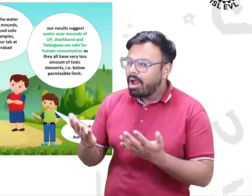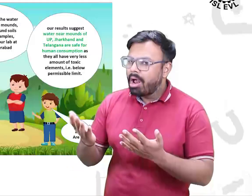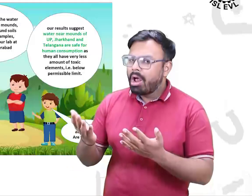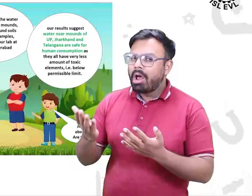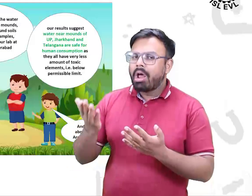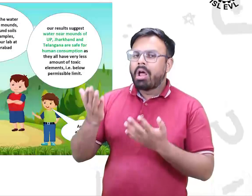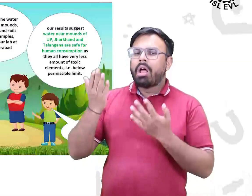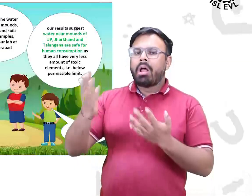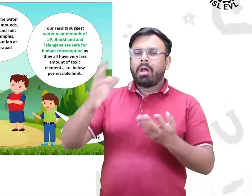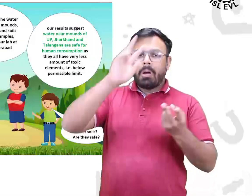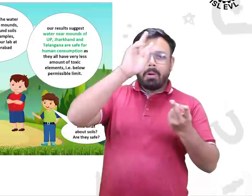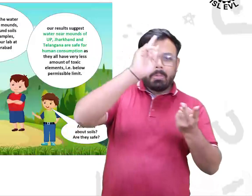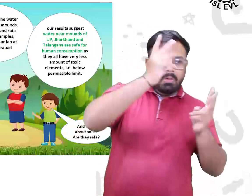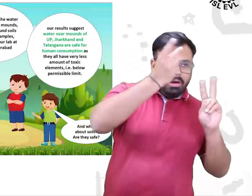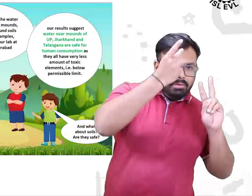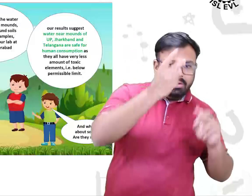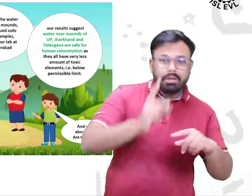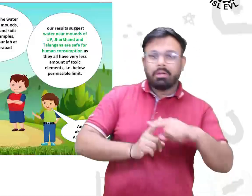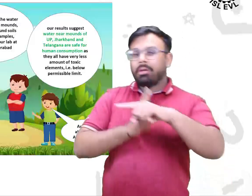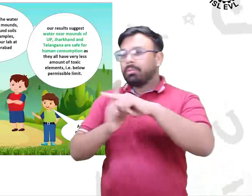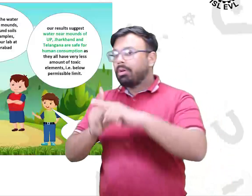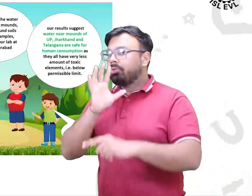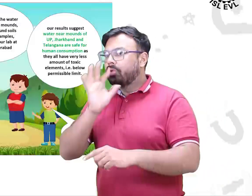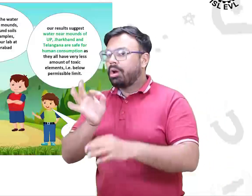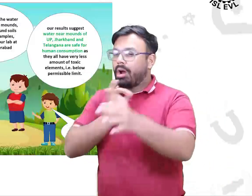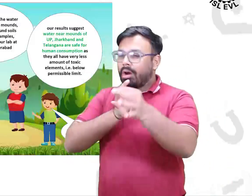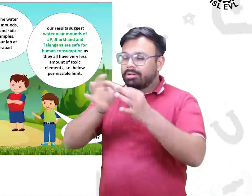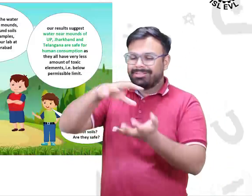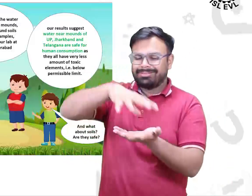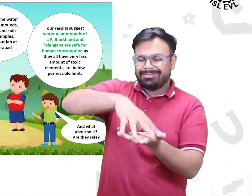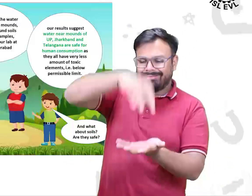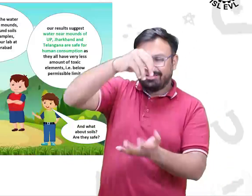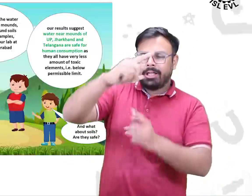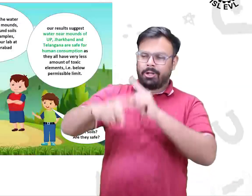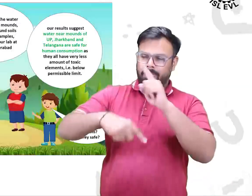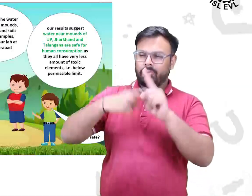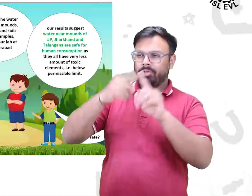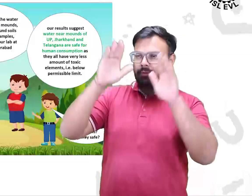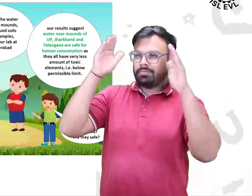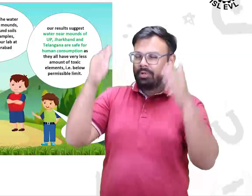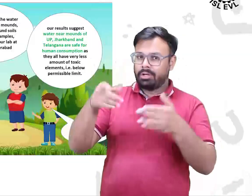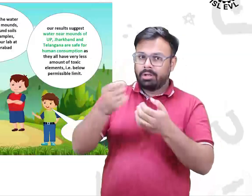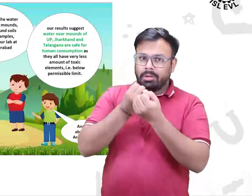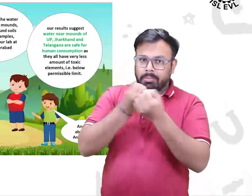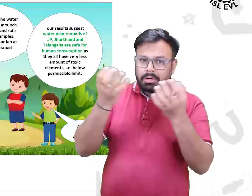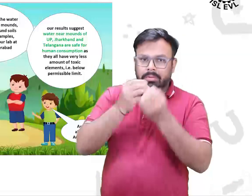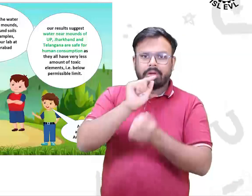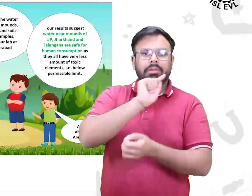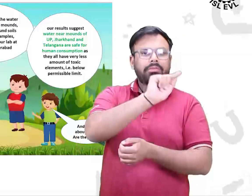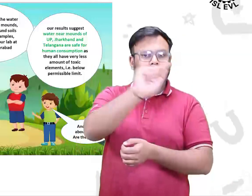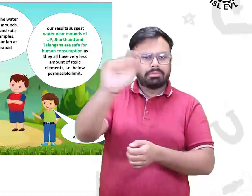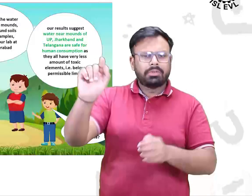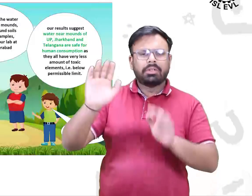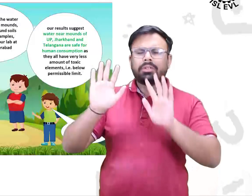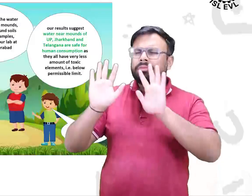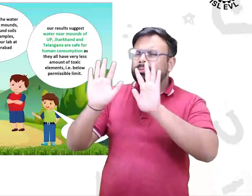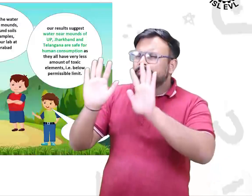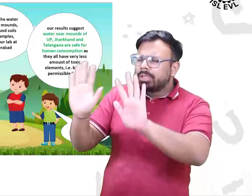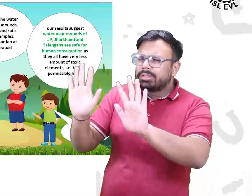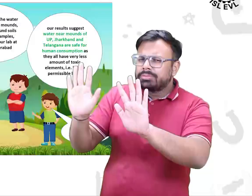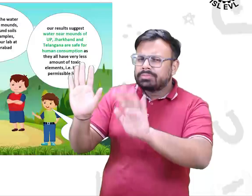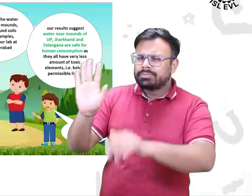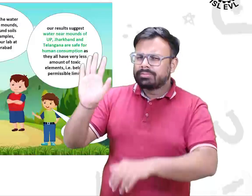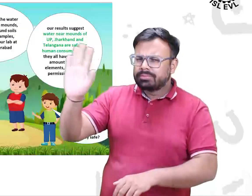Oh, there are many myths and facts about these termite mounds. But